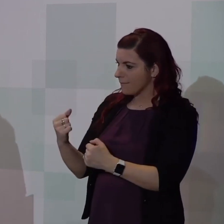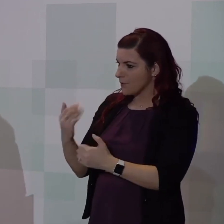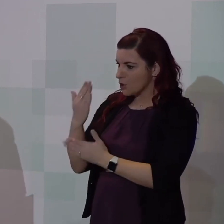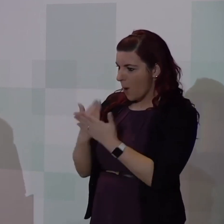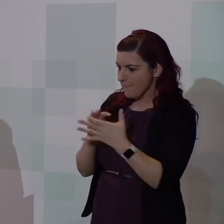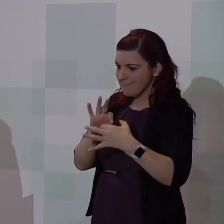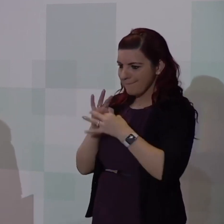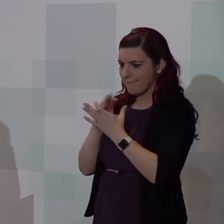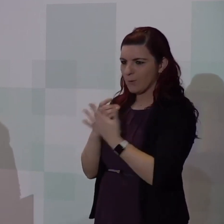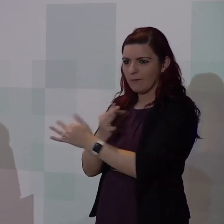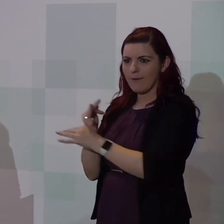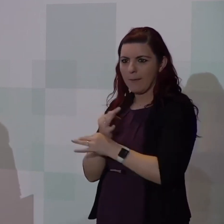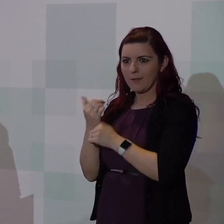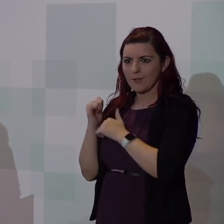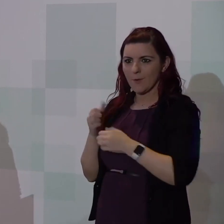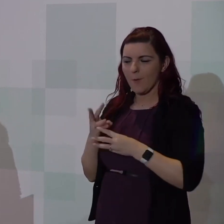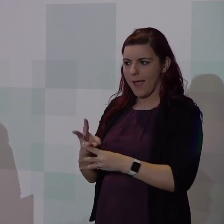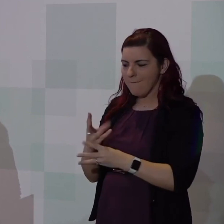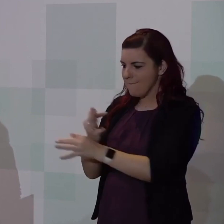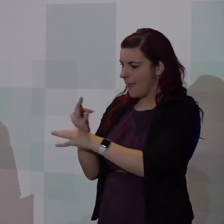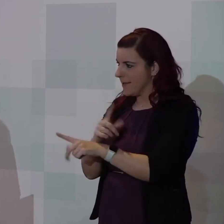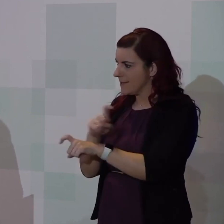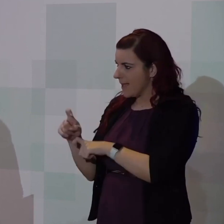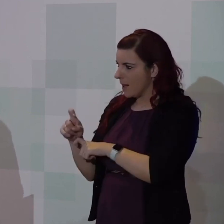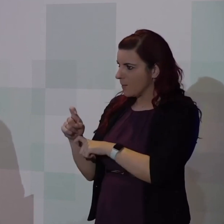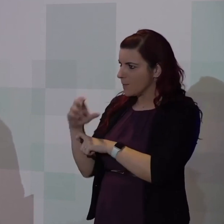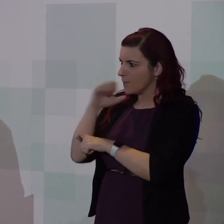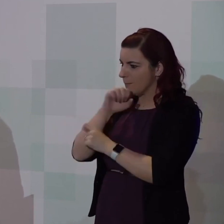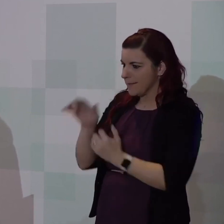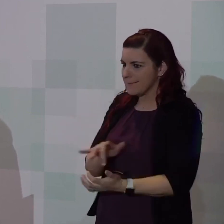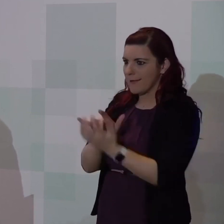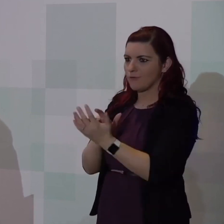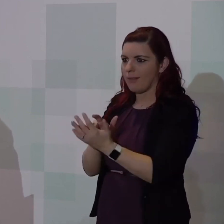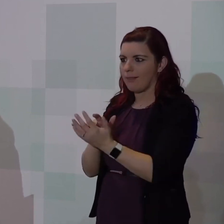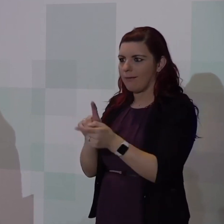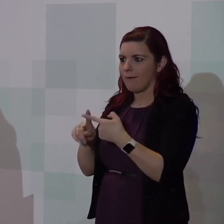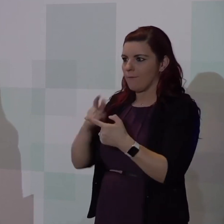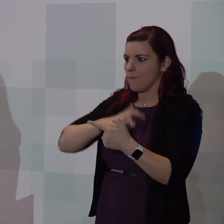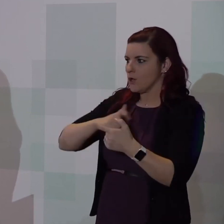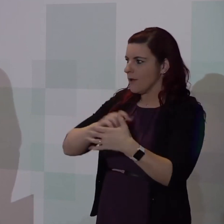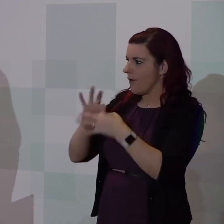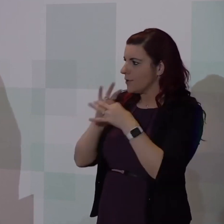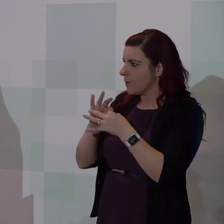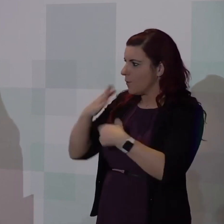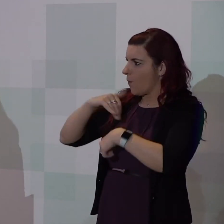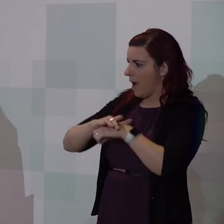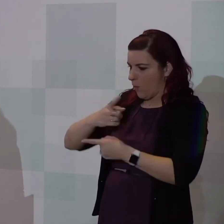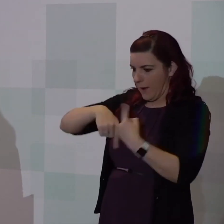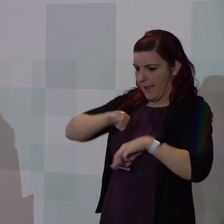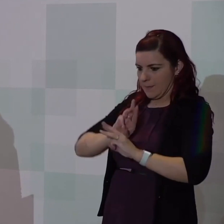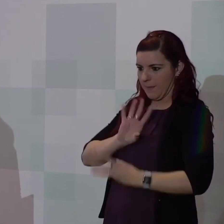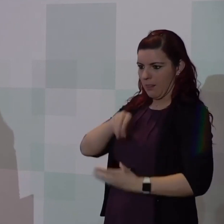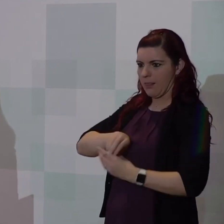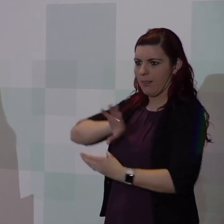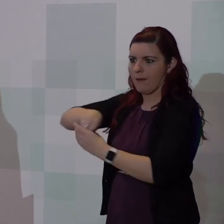other. The family is still considered the centre of intimate personal relations through which, as people, we create